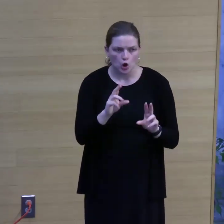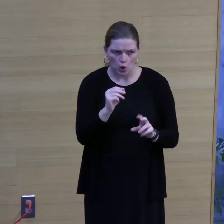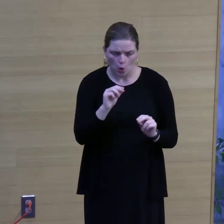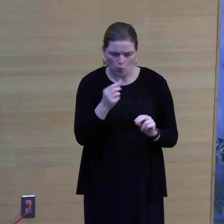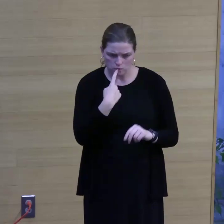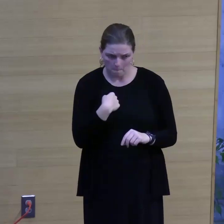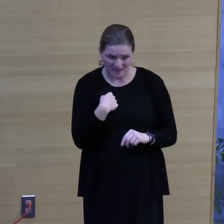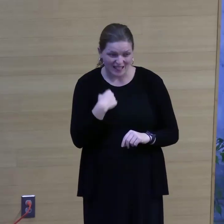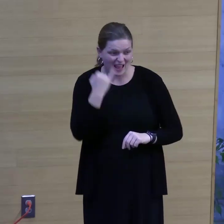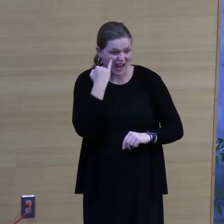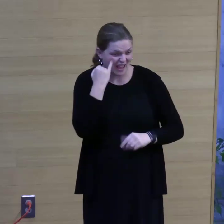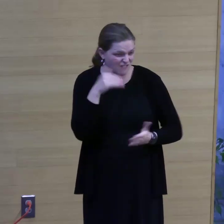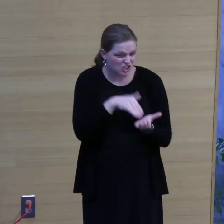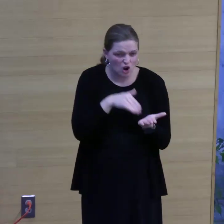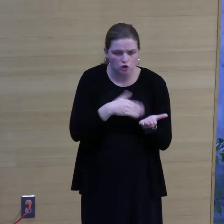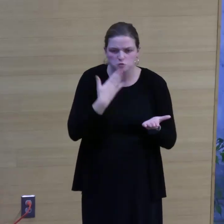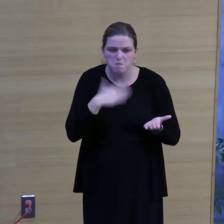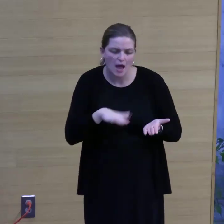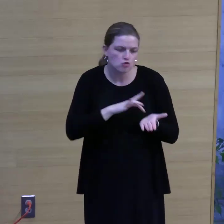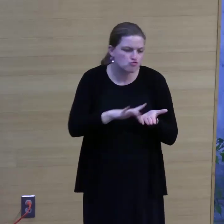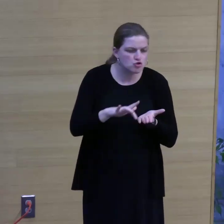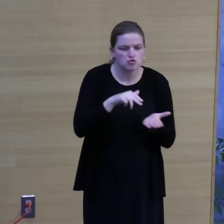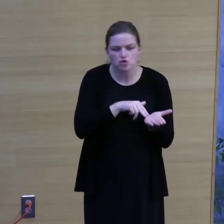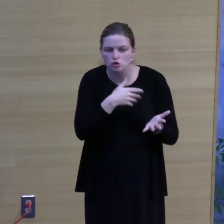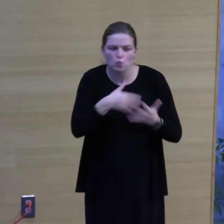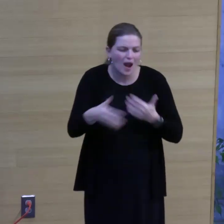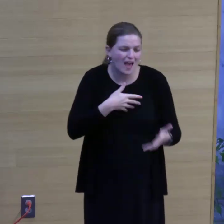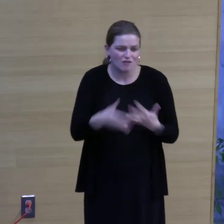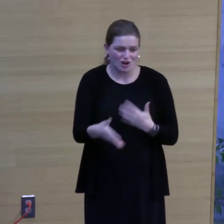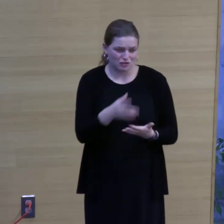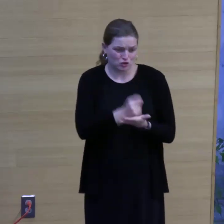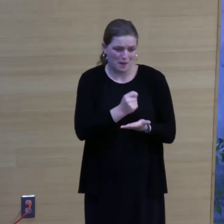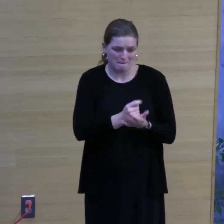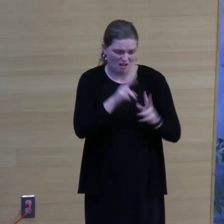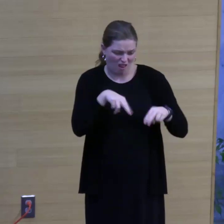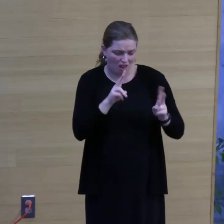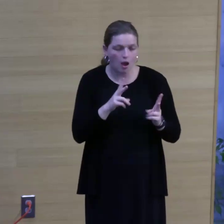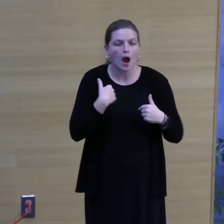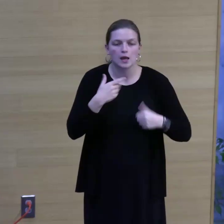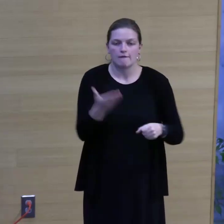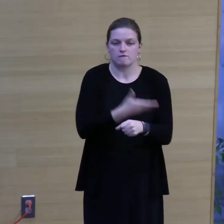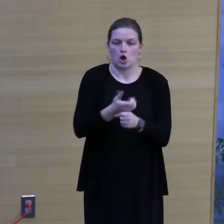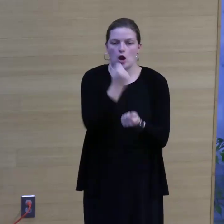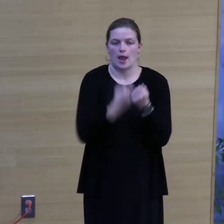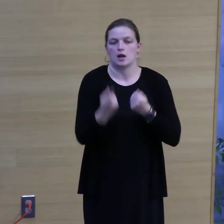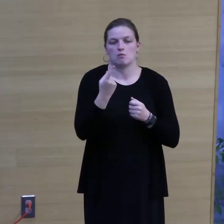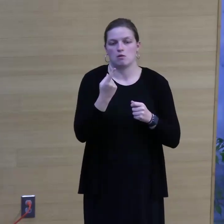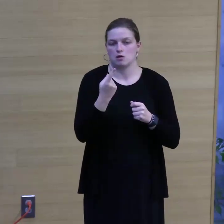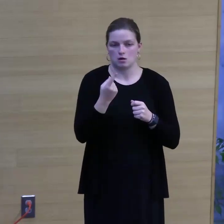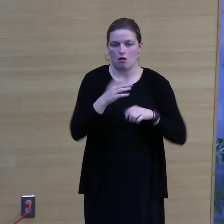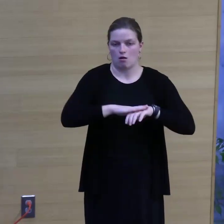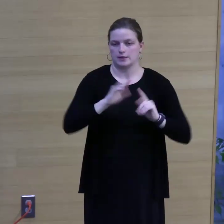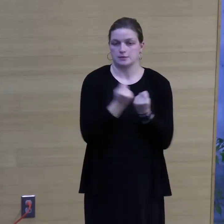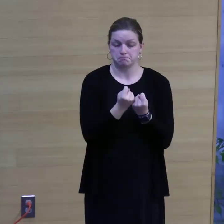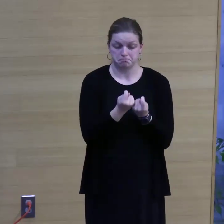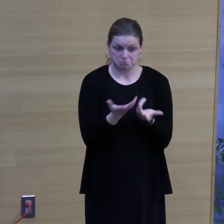told me that if a doctor is bad to me, a nurse is bad to me, I get treated bad, I can fire anyone on my care team. And she was like,